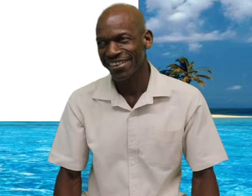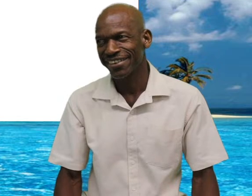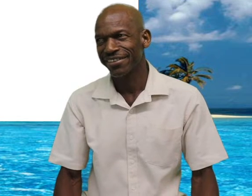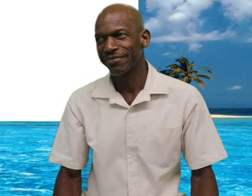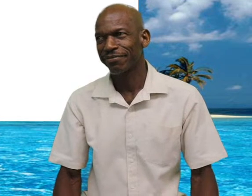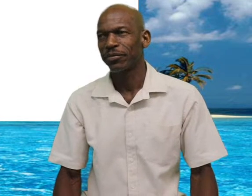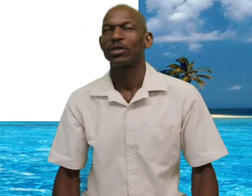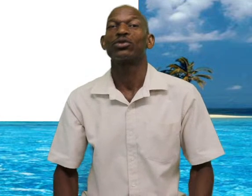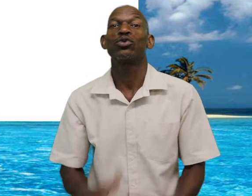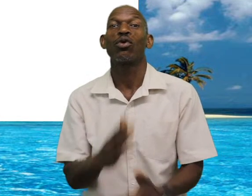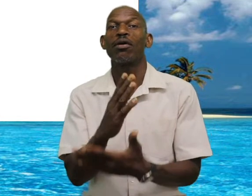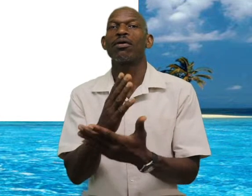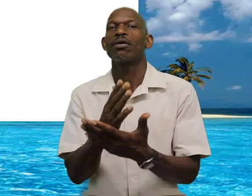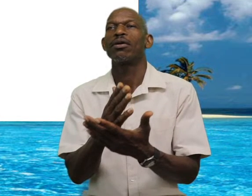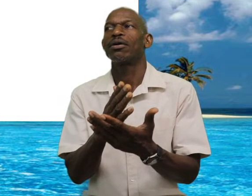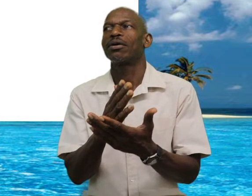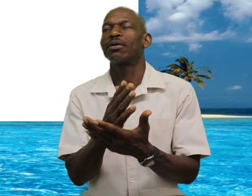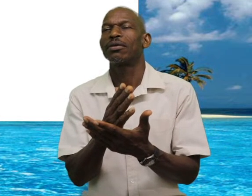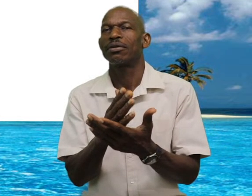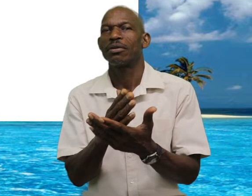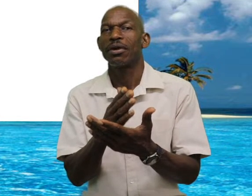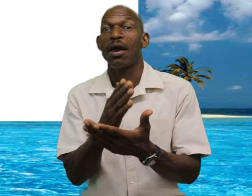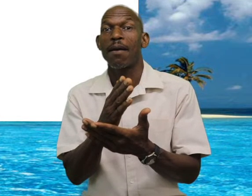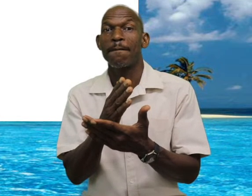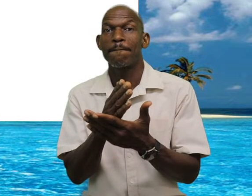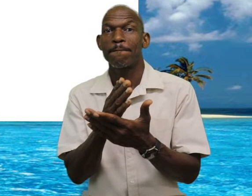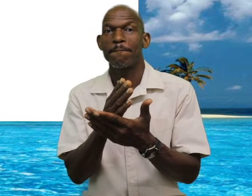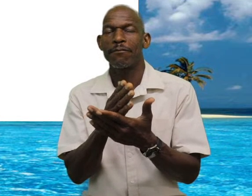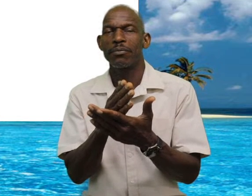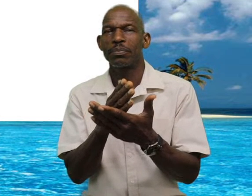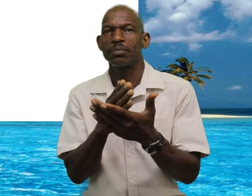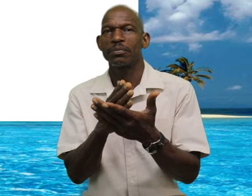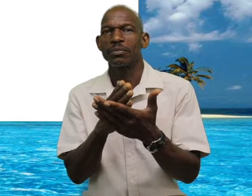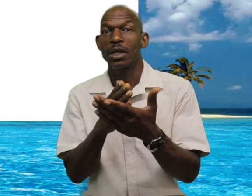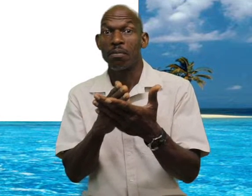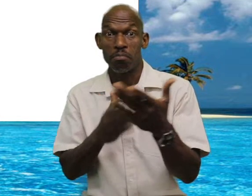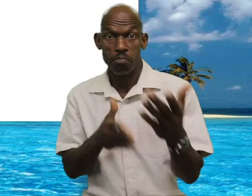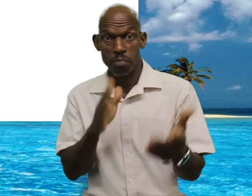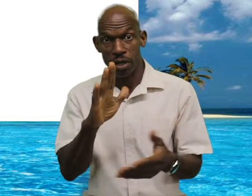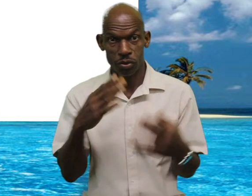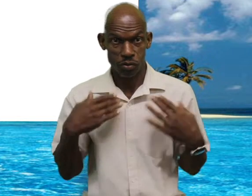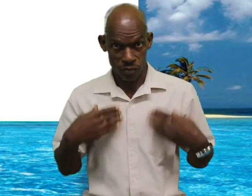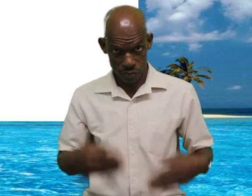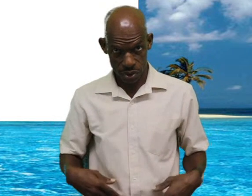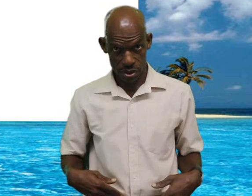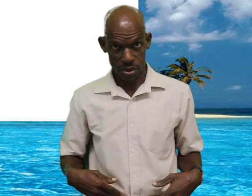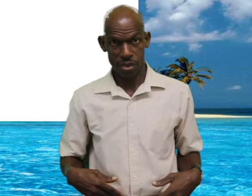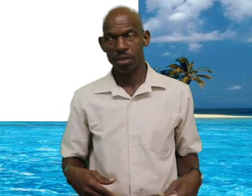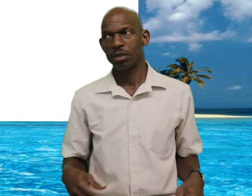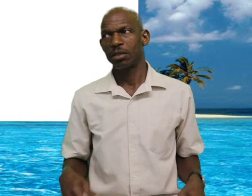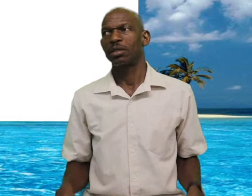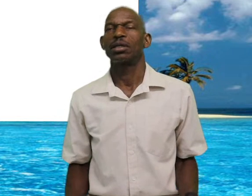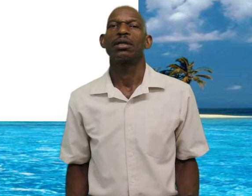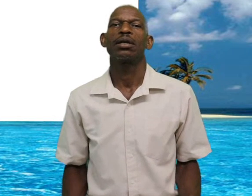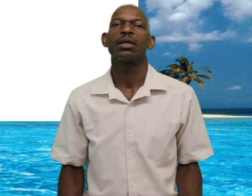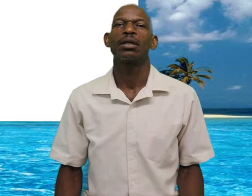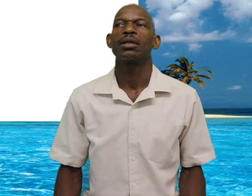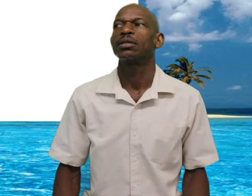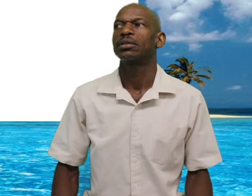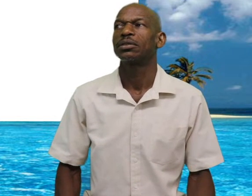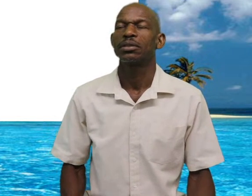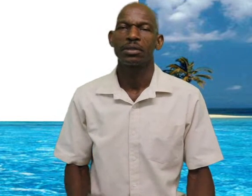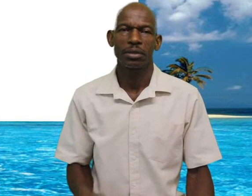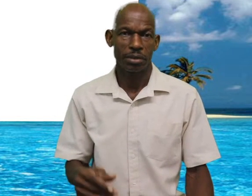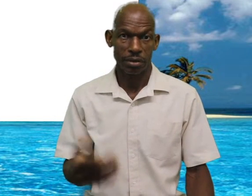your body. So this is a part of a person. So this is ear, this